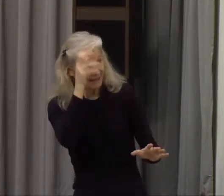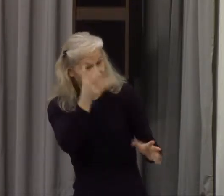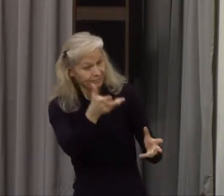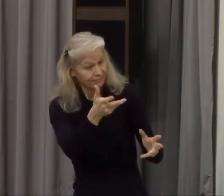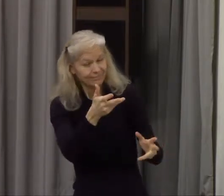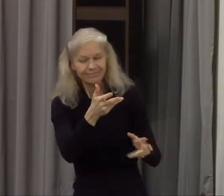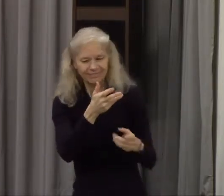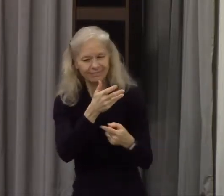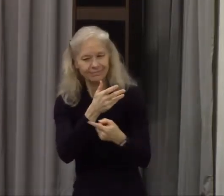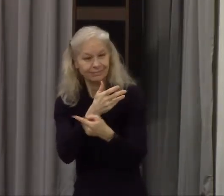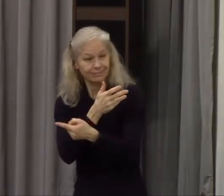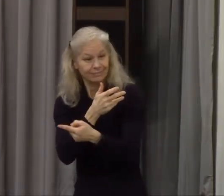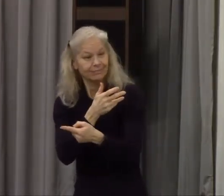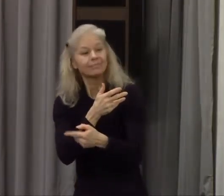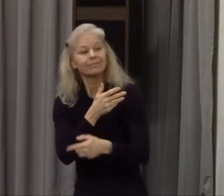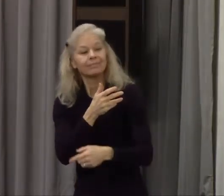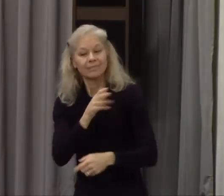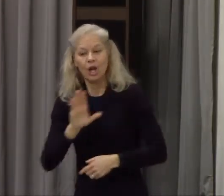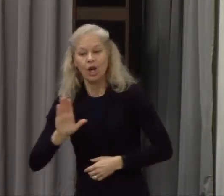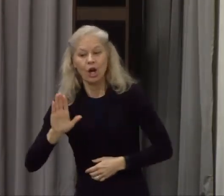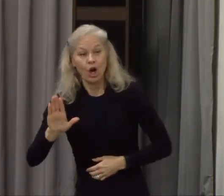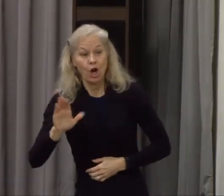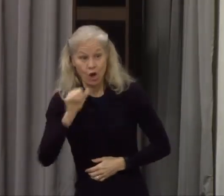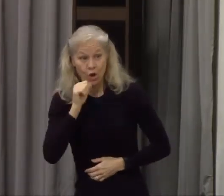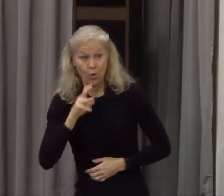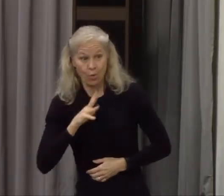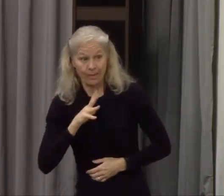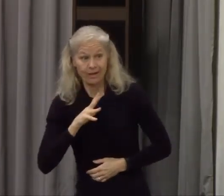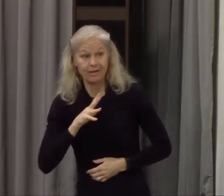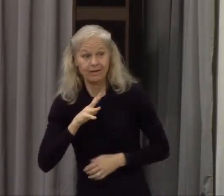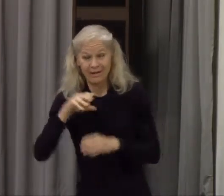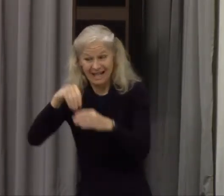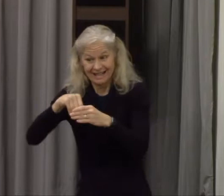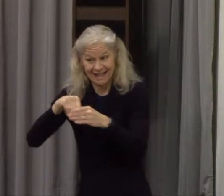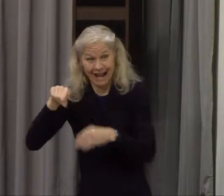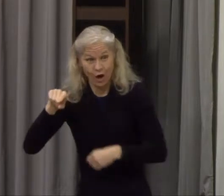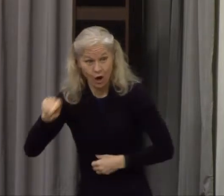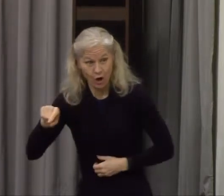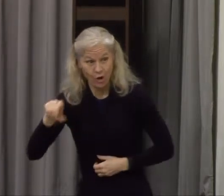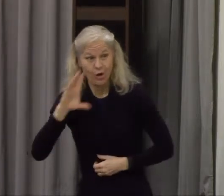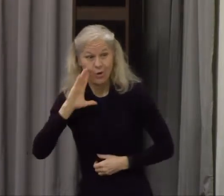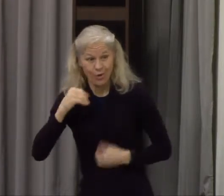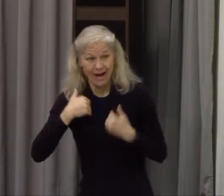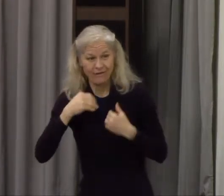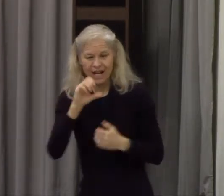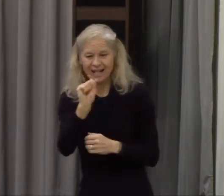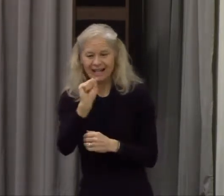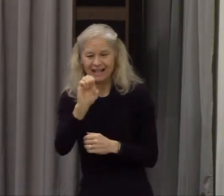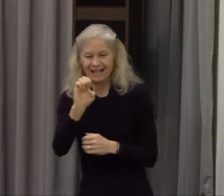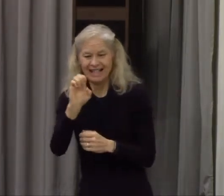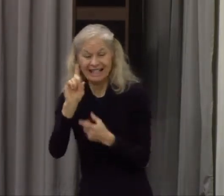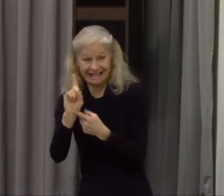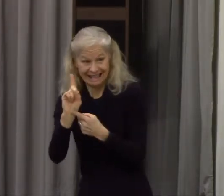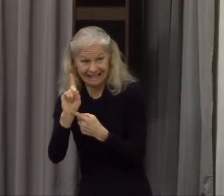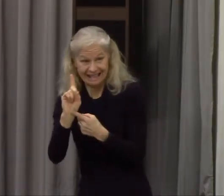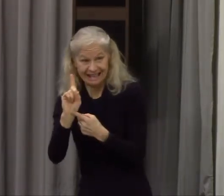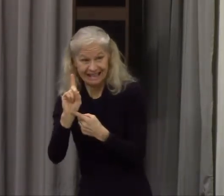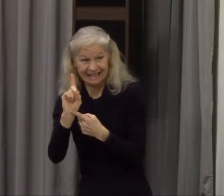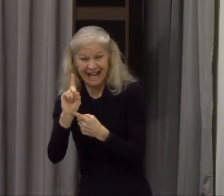did. And he used that and planned it out. And Christ was crucified. He says,